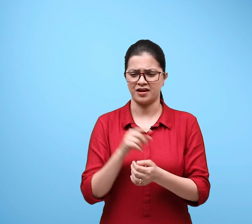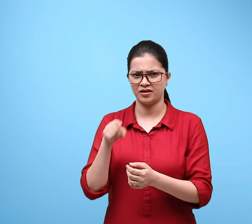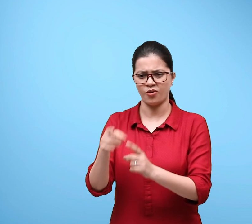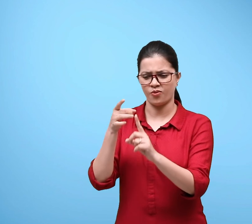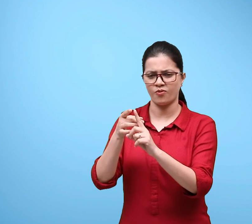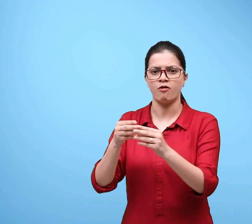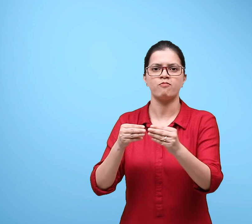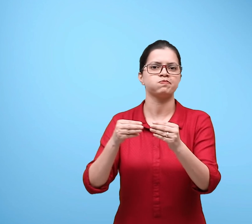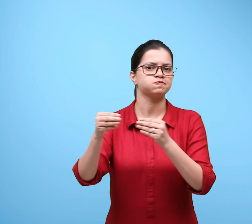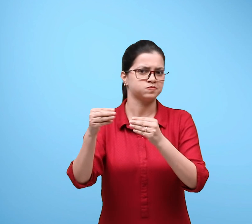Aluminium,